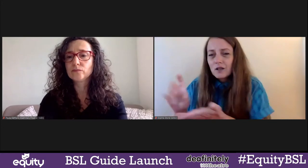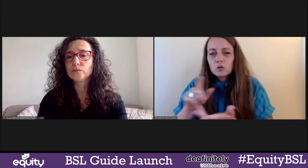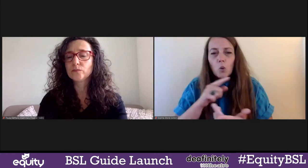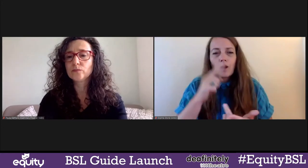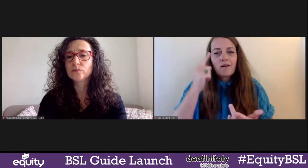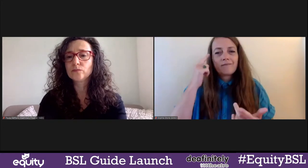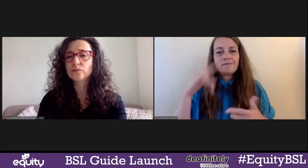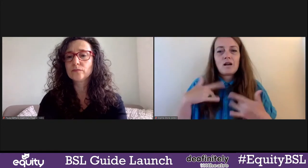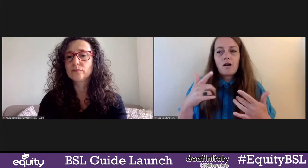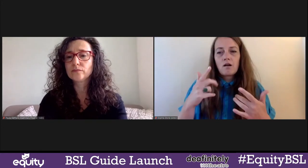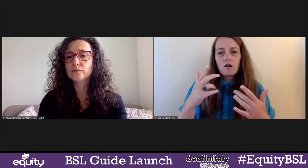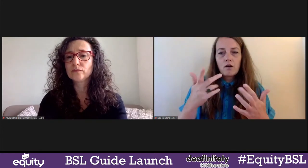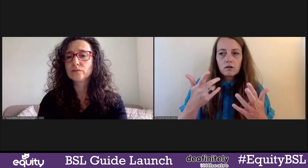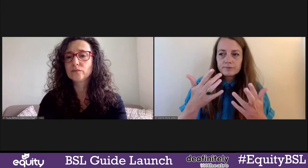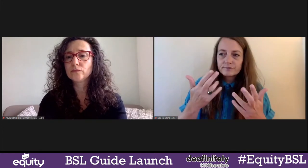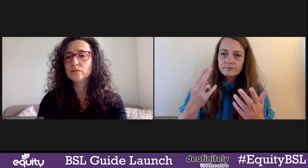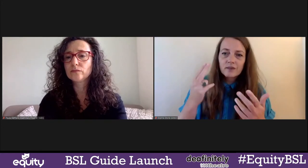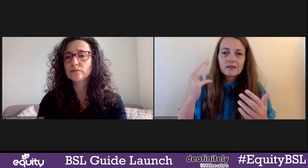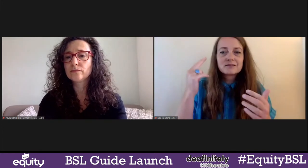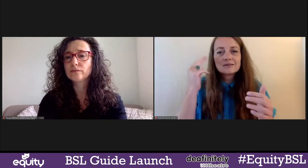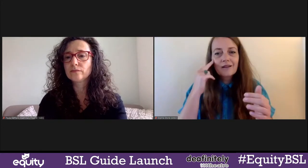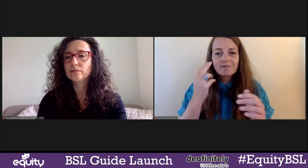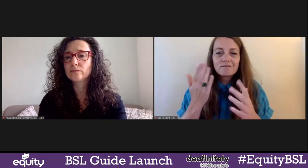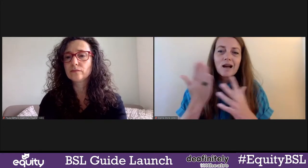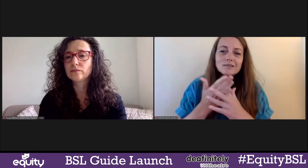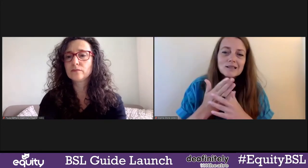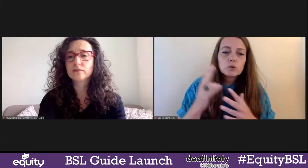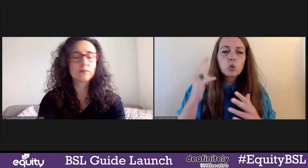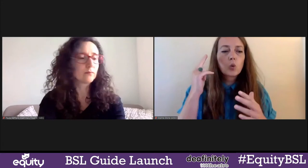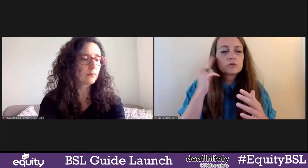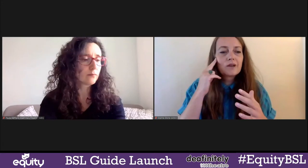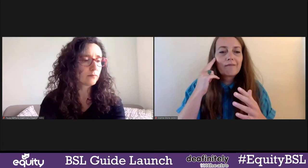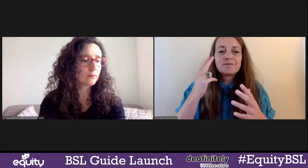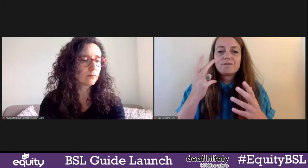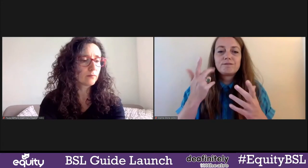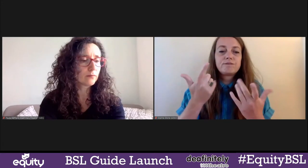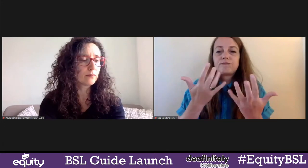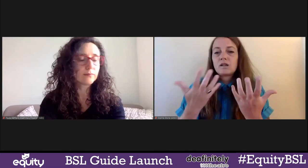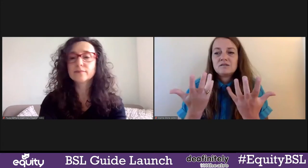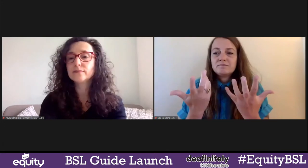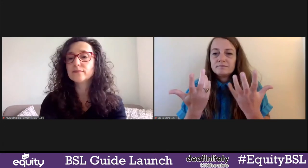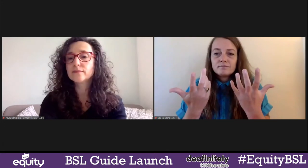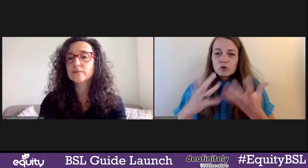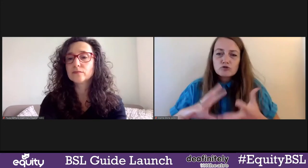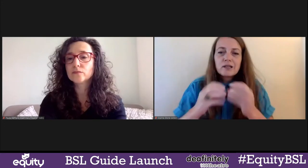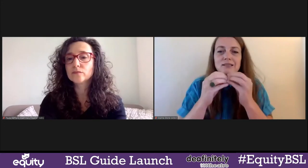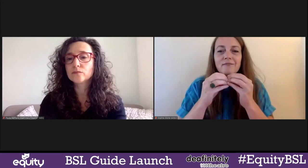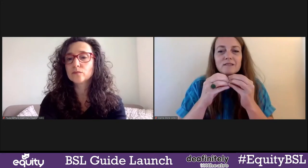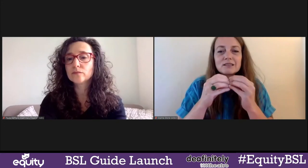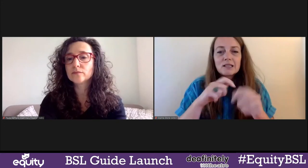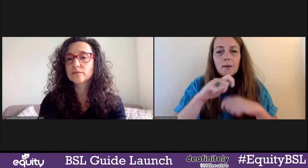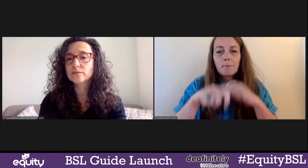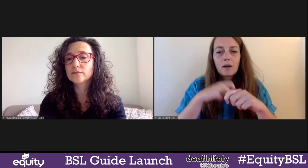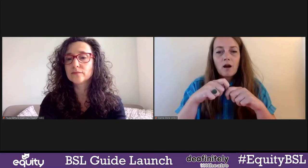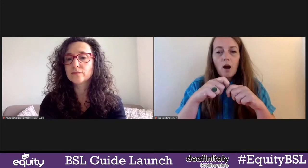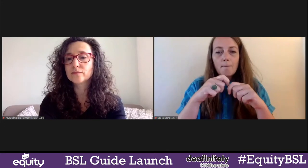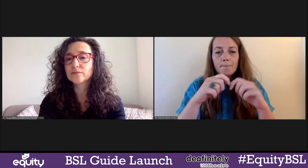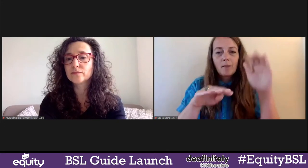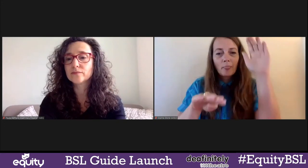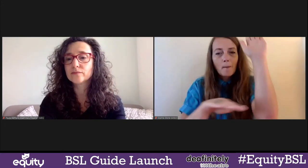and they have to put money in lots of different pots in terms of providing access. But if you